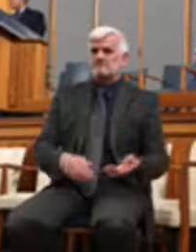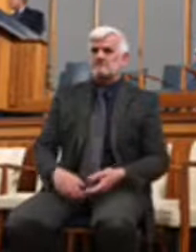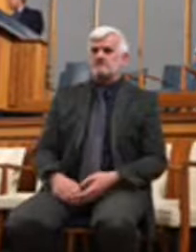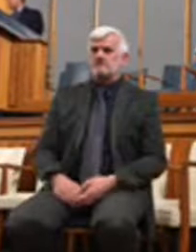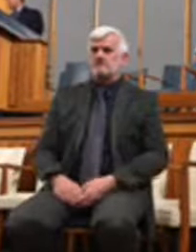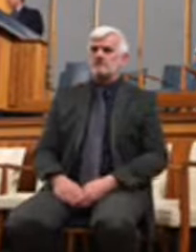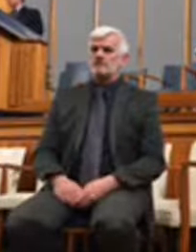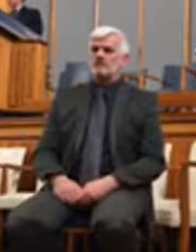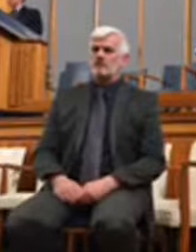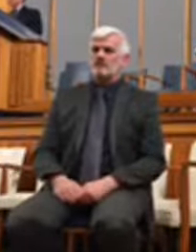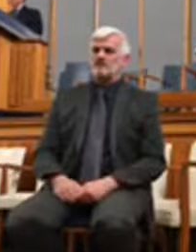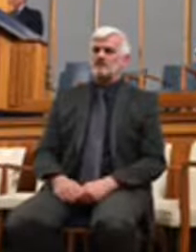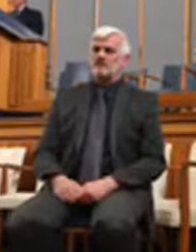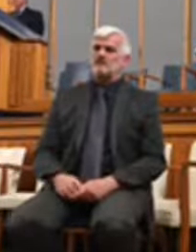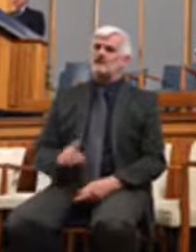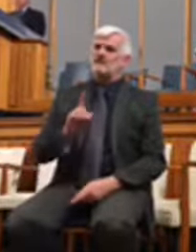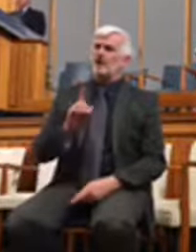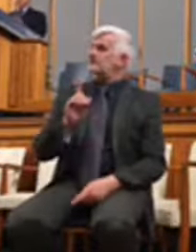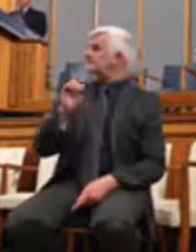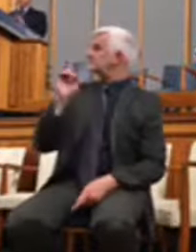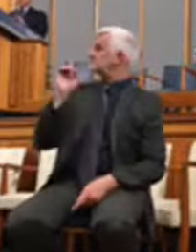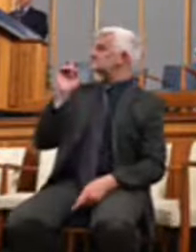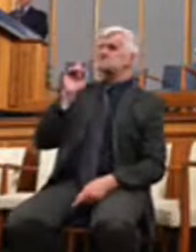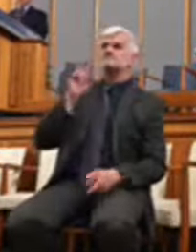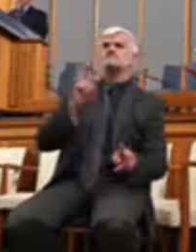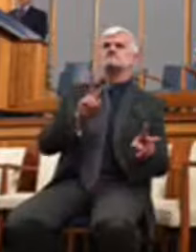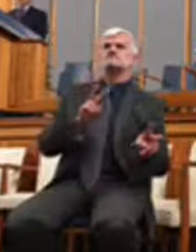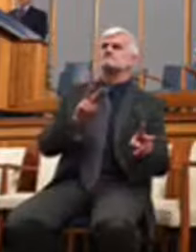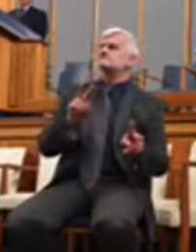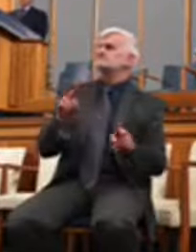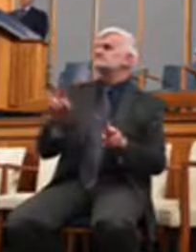that nobody is here in this place